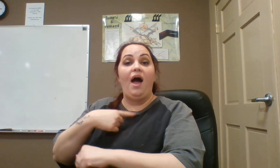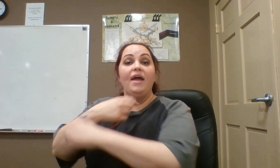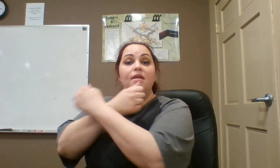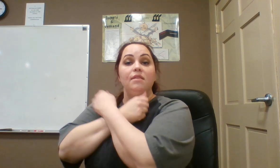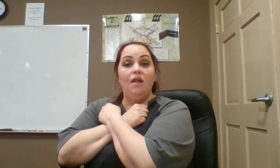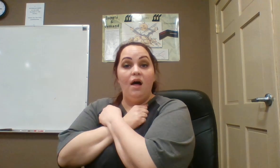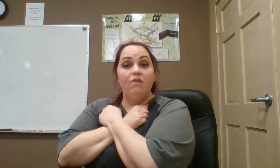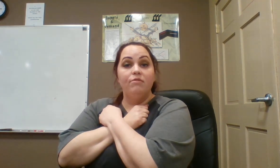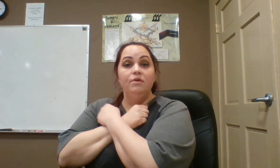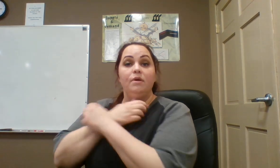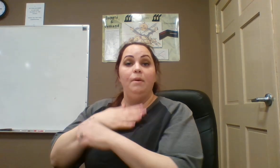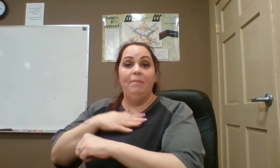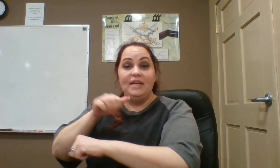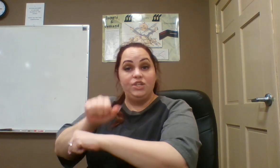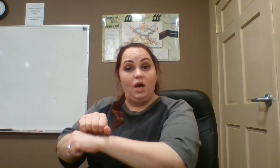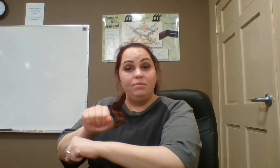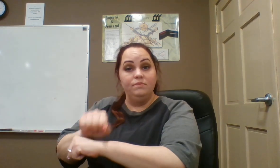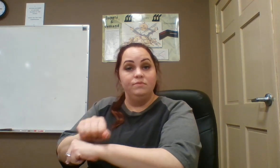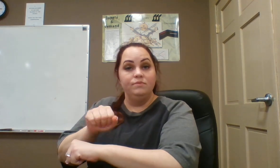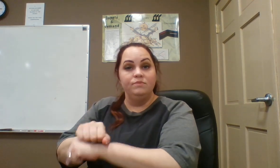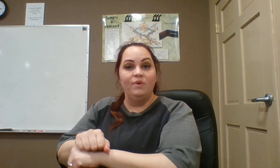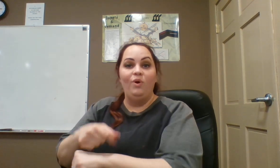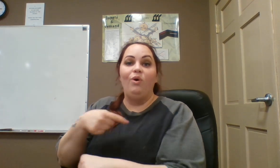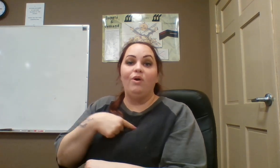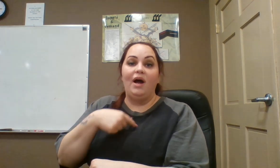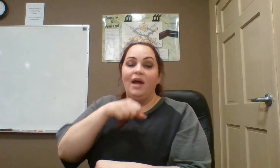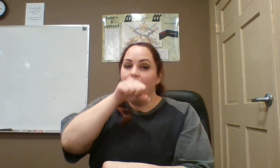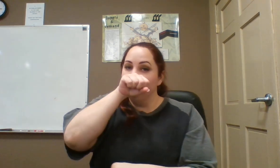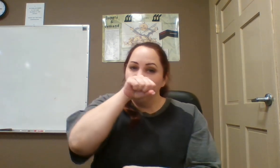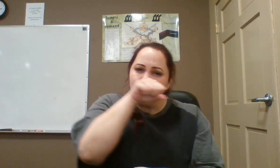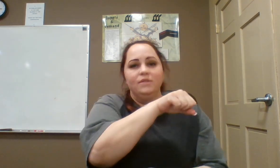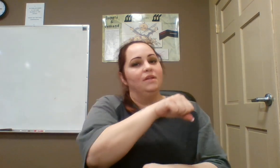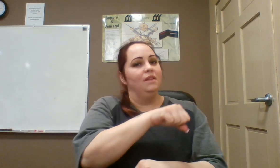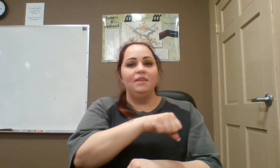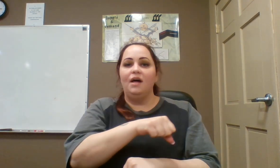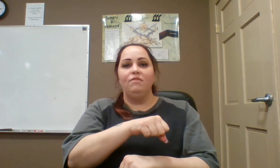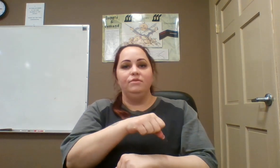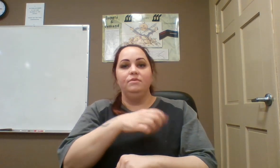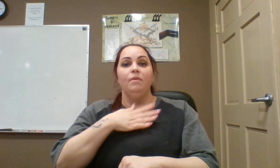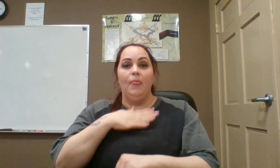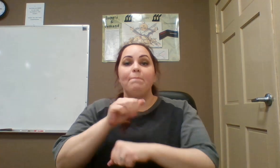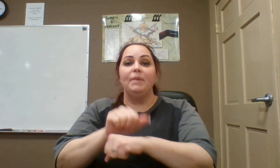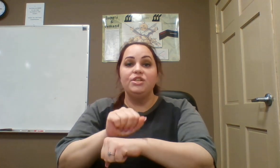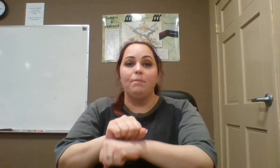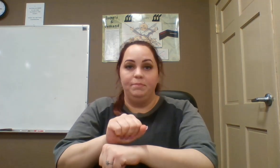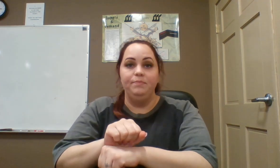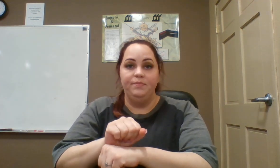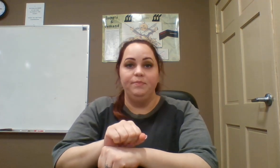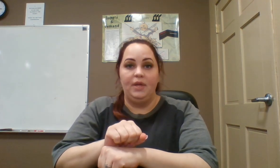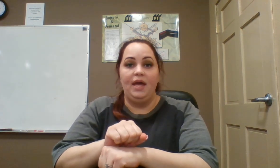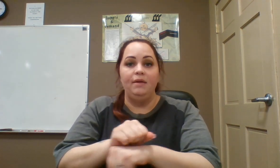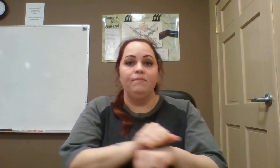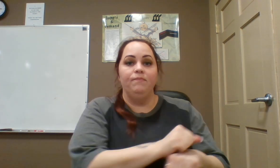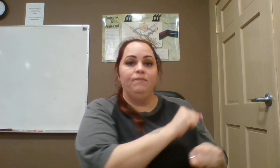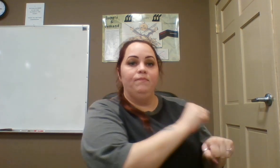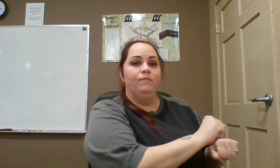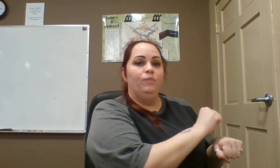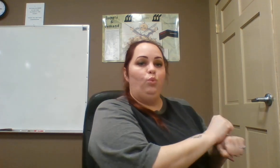I love my job or I love my job. Okay?